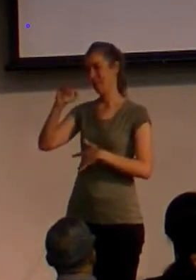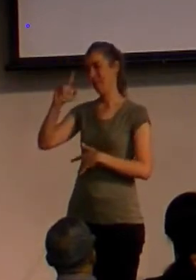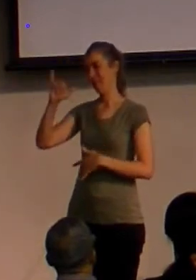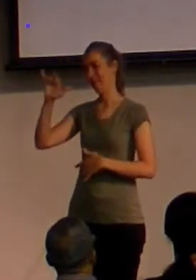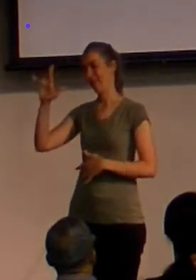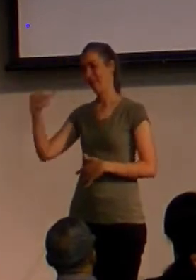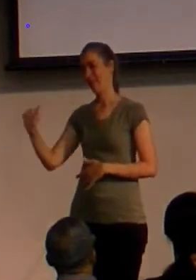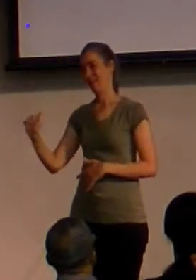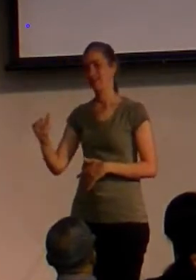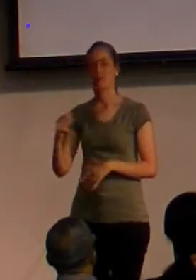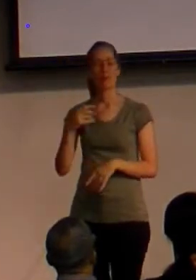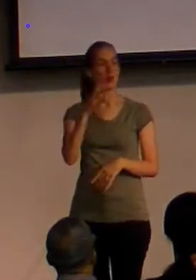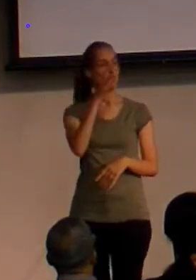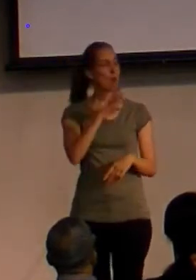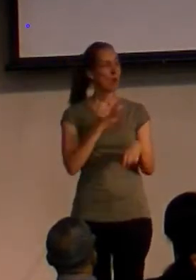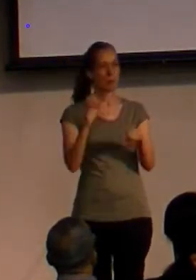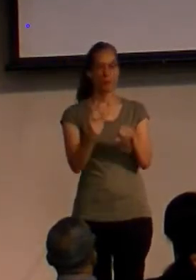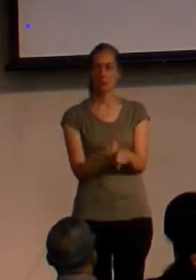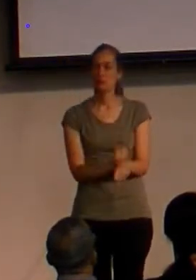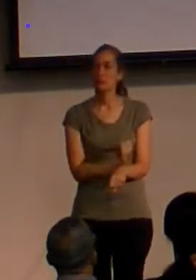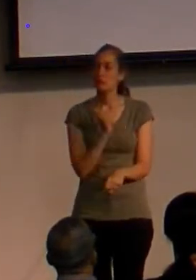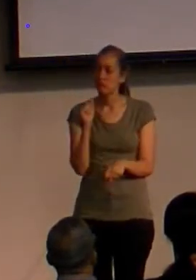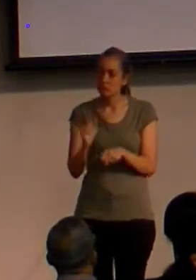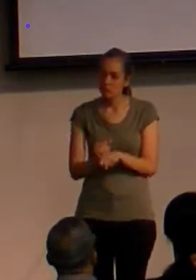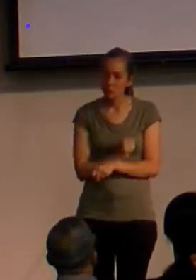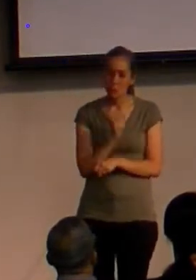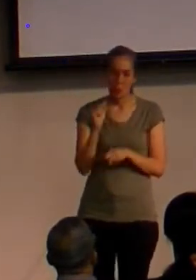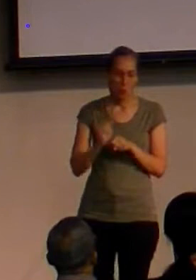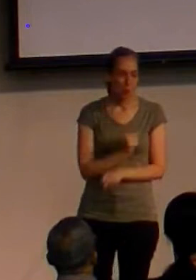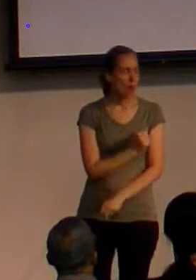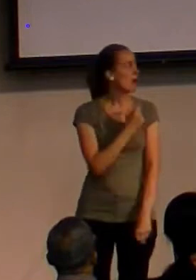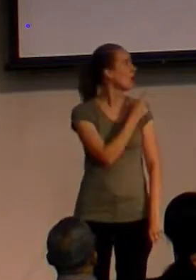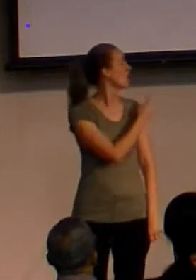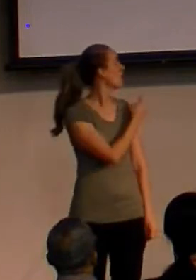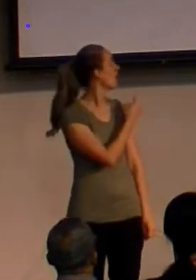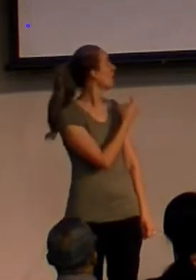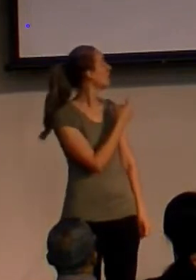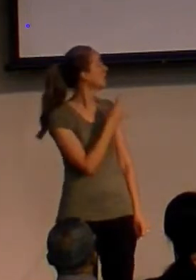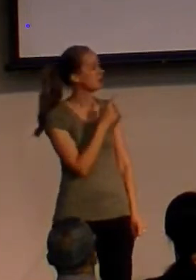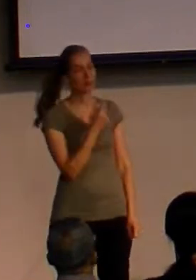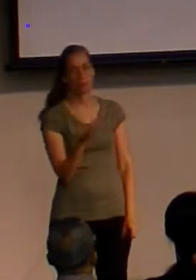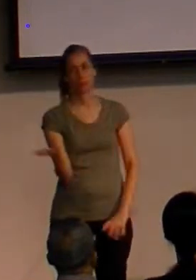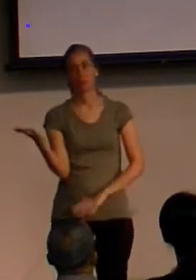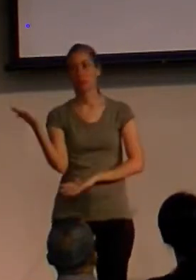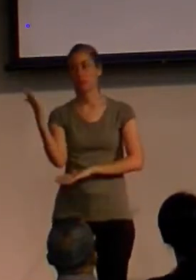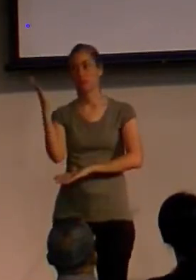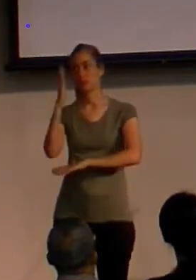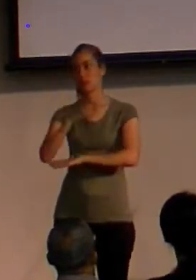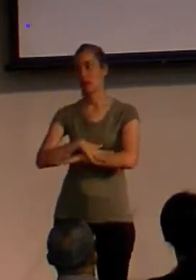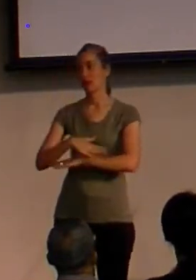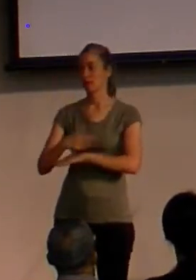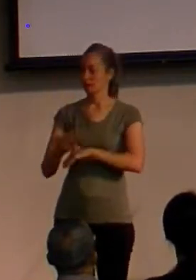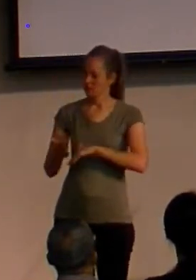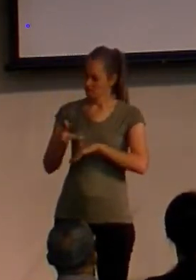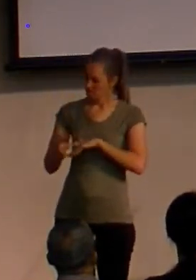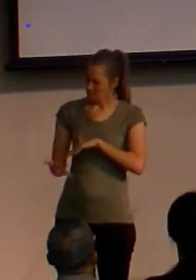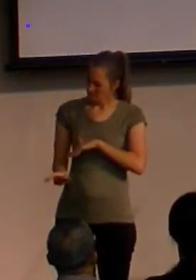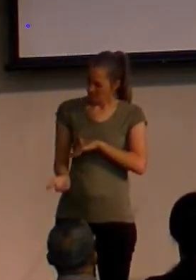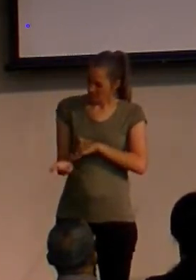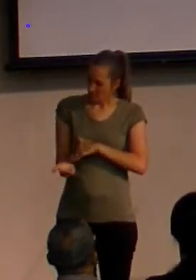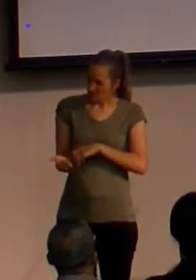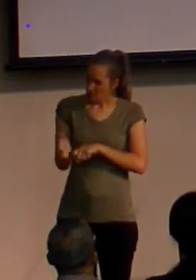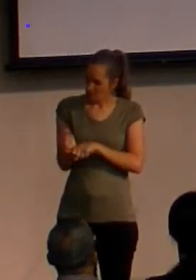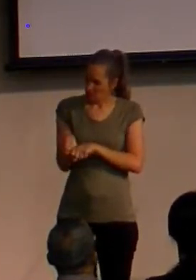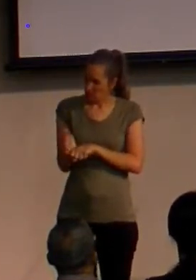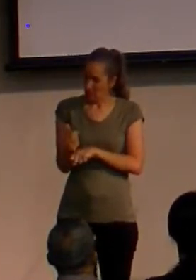crazy, non-stop. They just don't stop. They're working before I get out of bed. They're working after